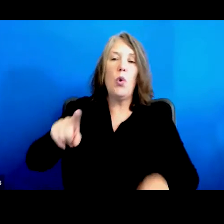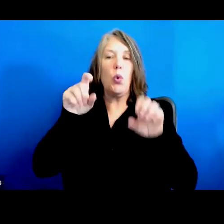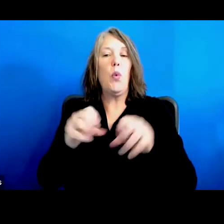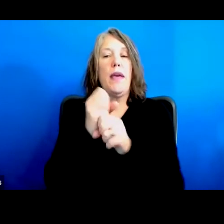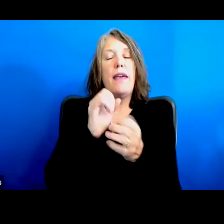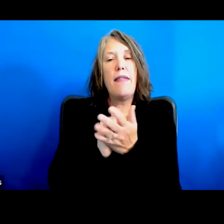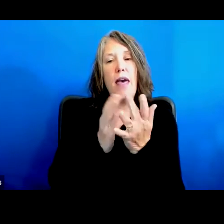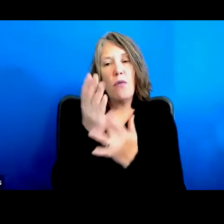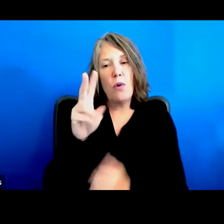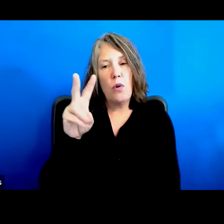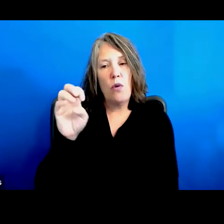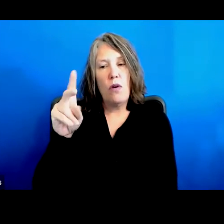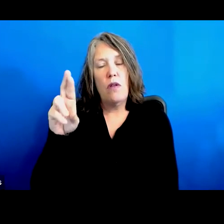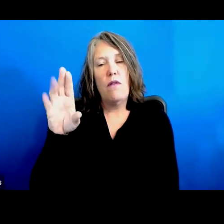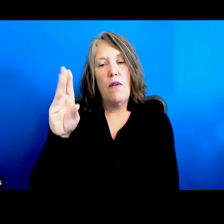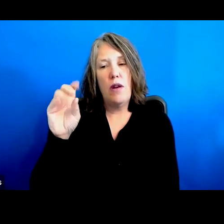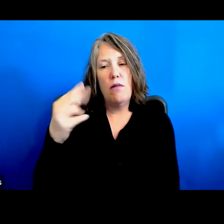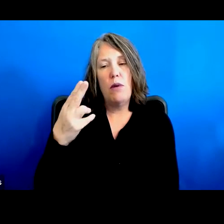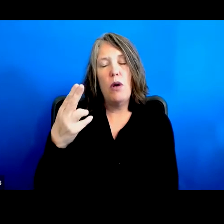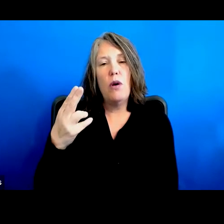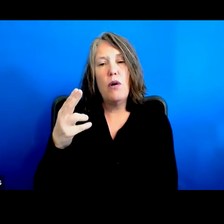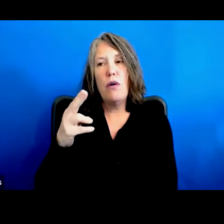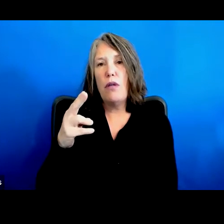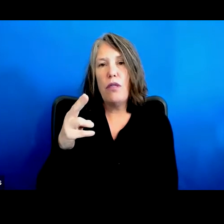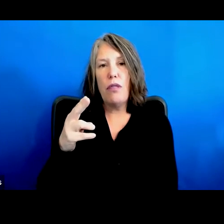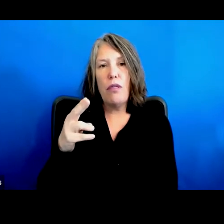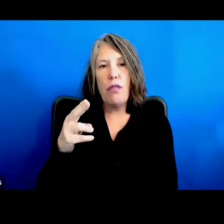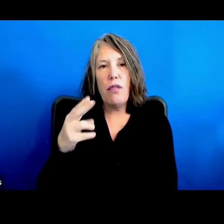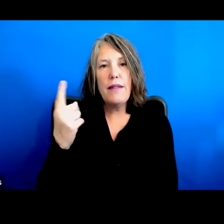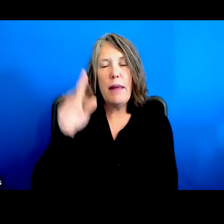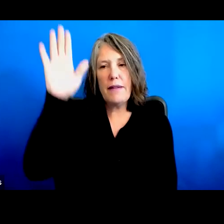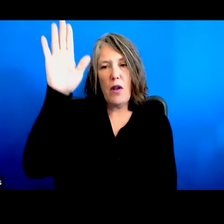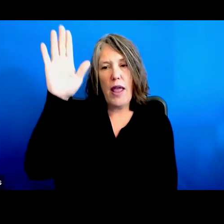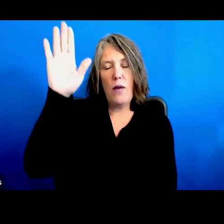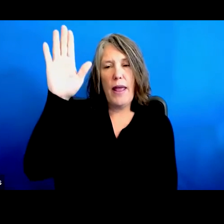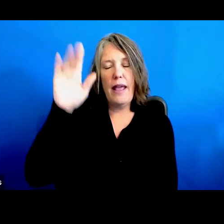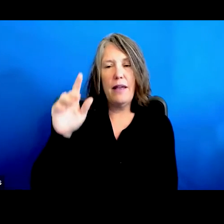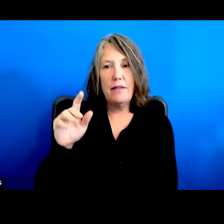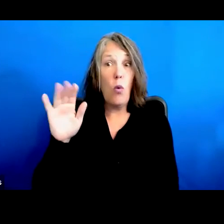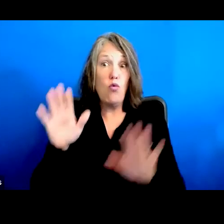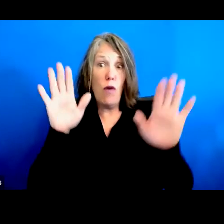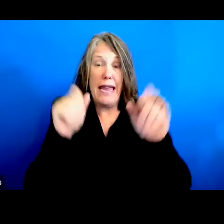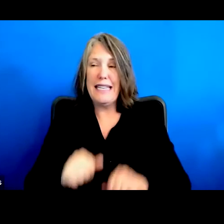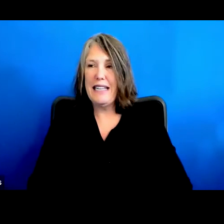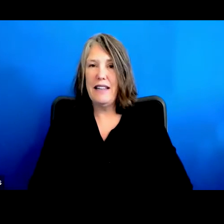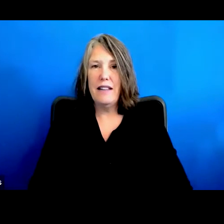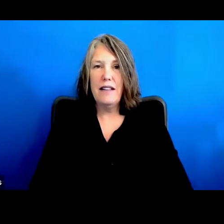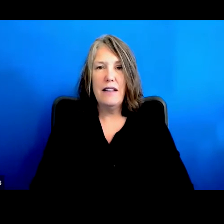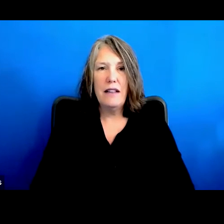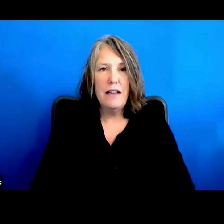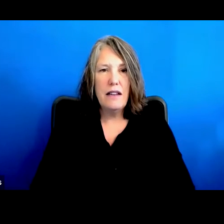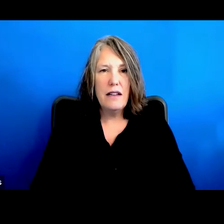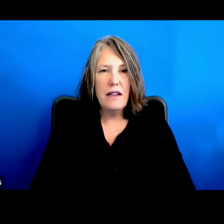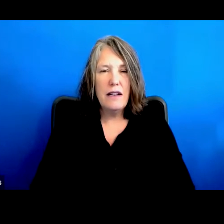well. Lily, we do have a hand raised from an attendee. Great. Ty Smith, I'm going